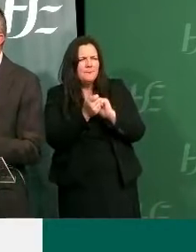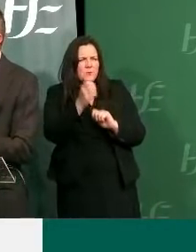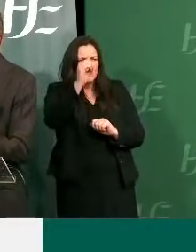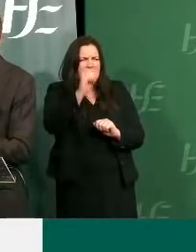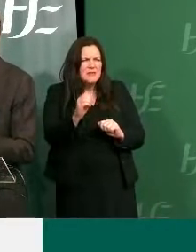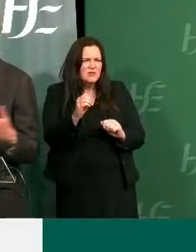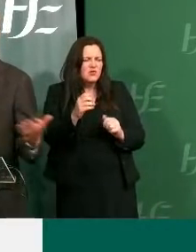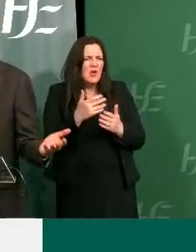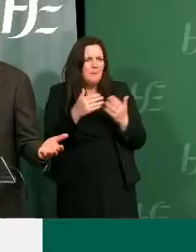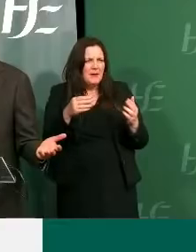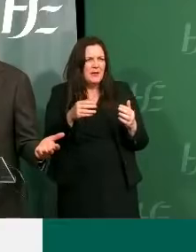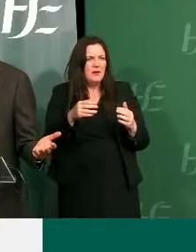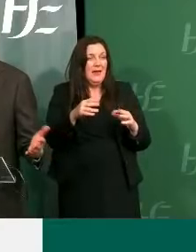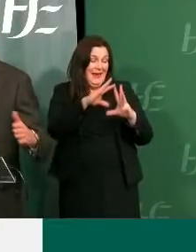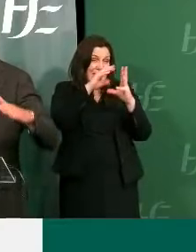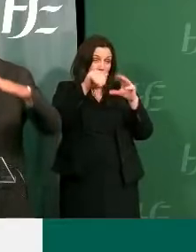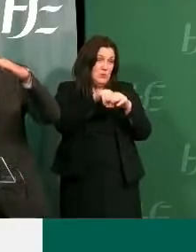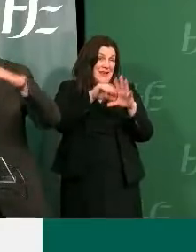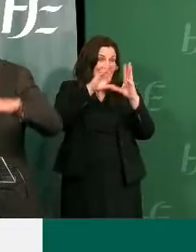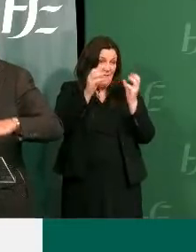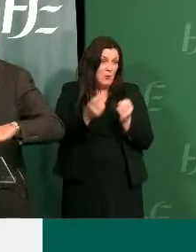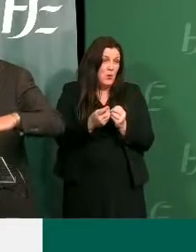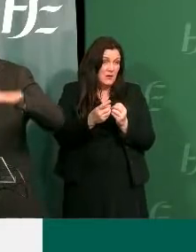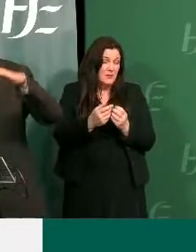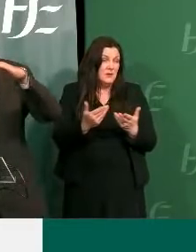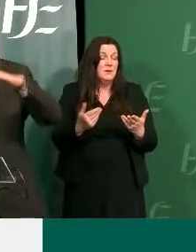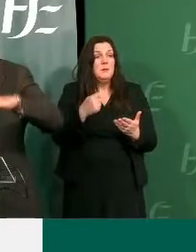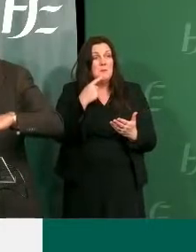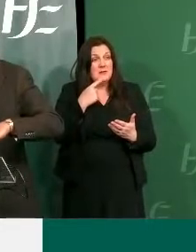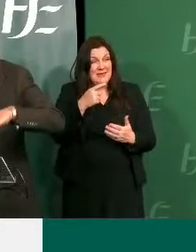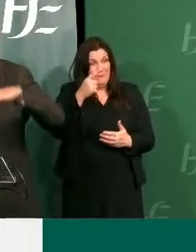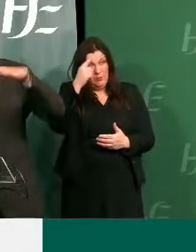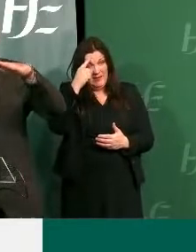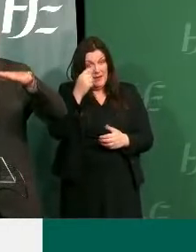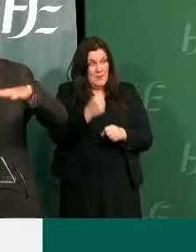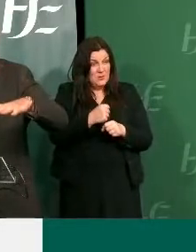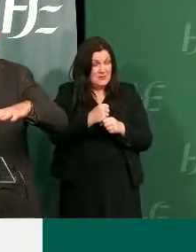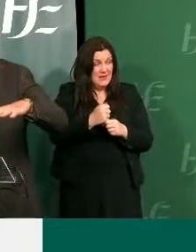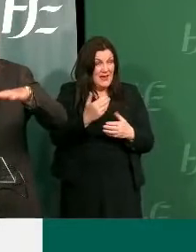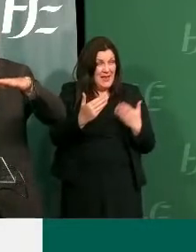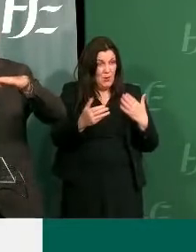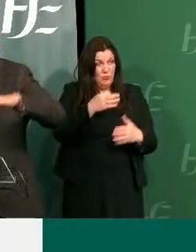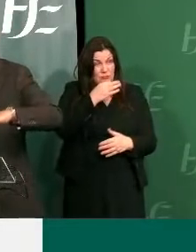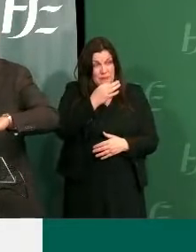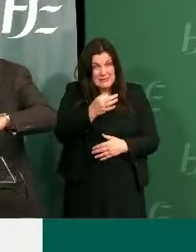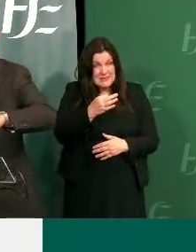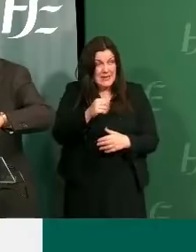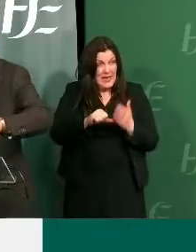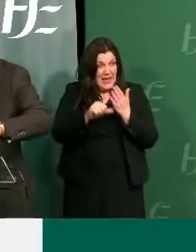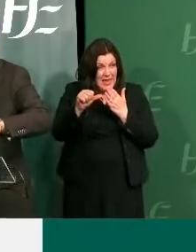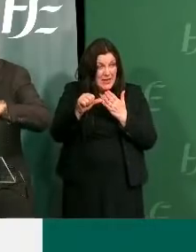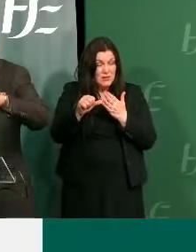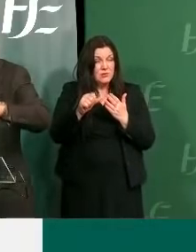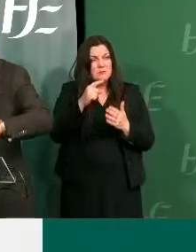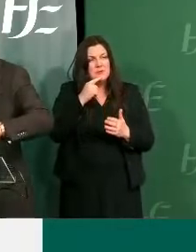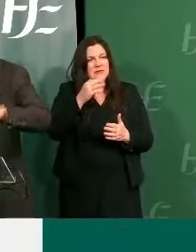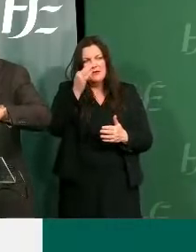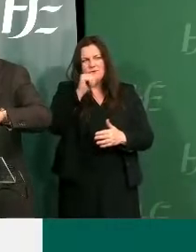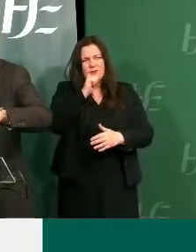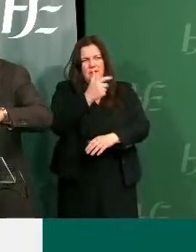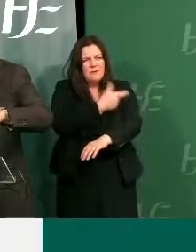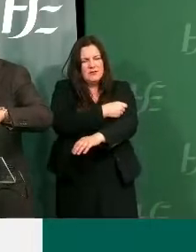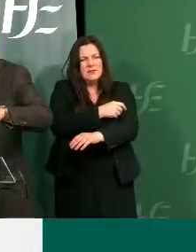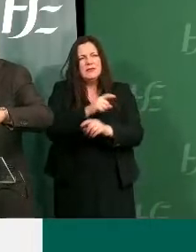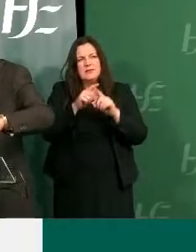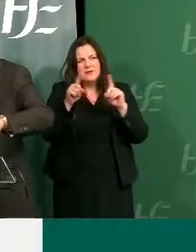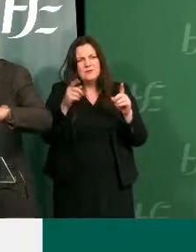That includes everybody. But there's a difference, and not just in terms of risk and age, but in terms of vaccinated. Perhaps the greatest